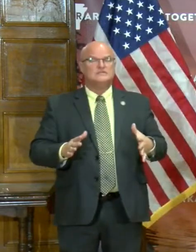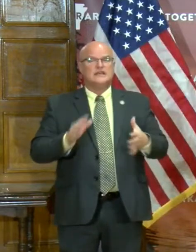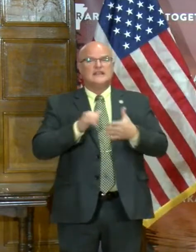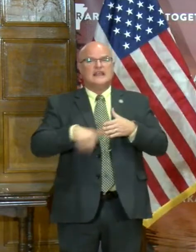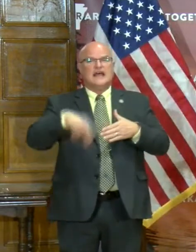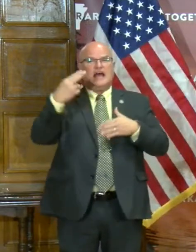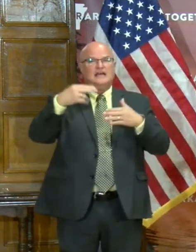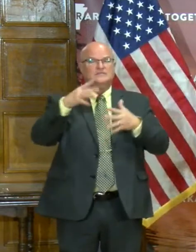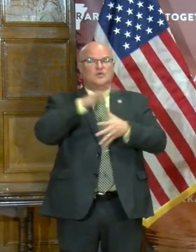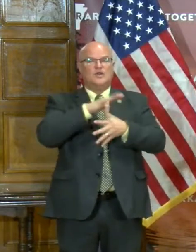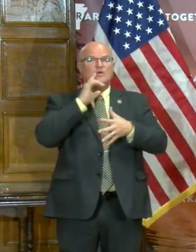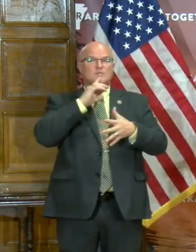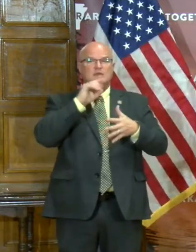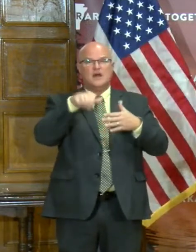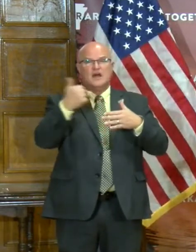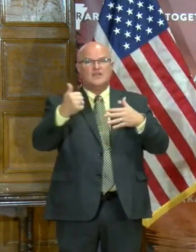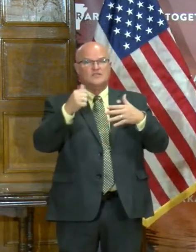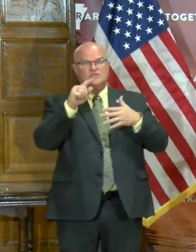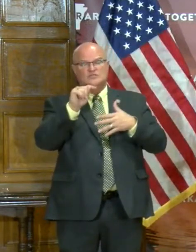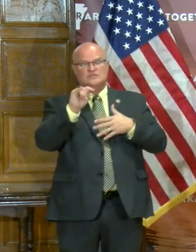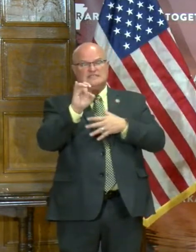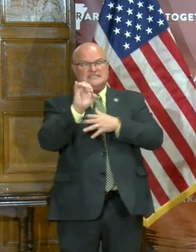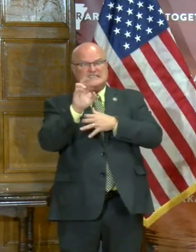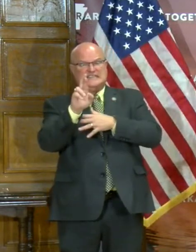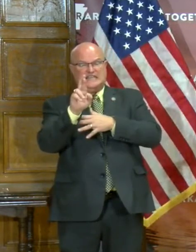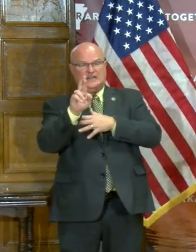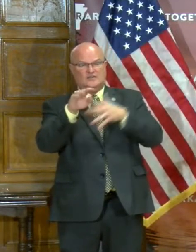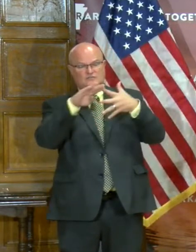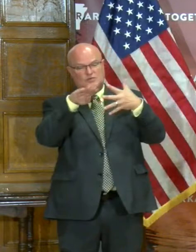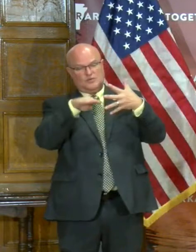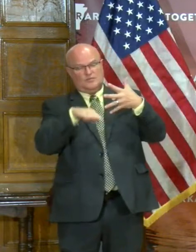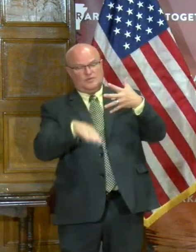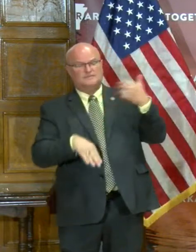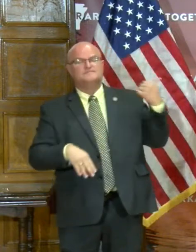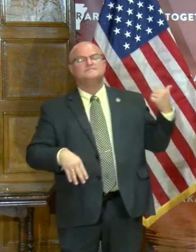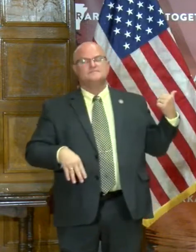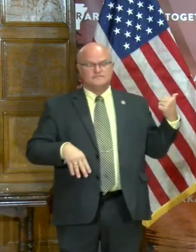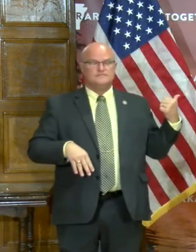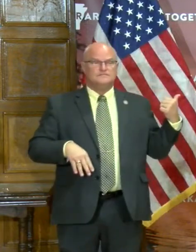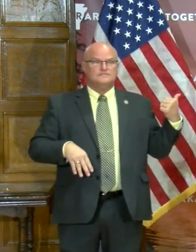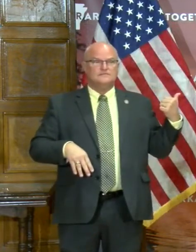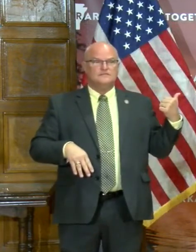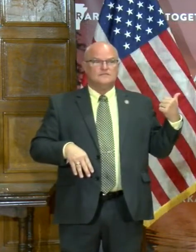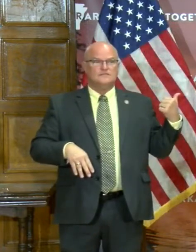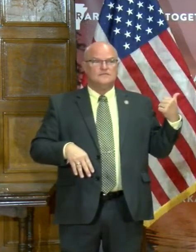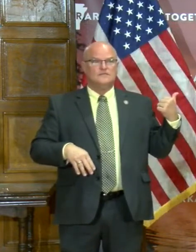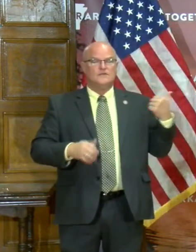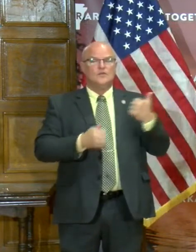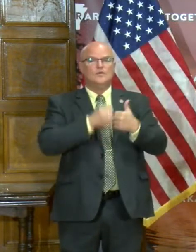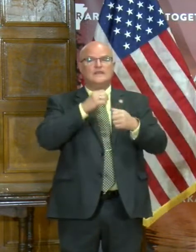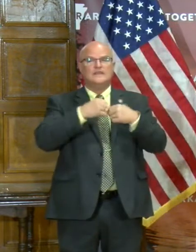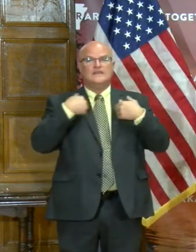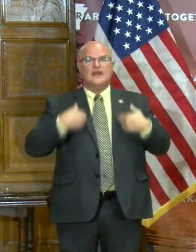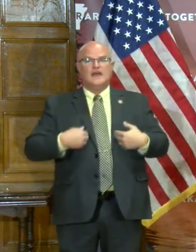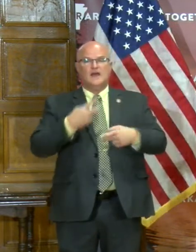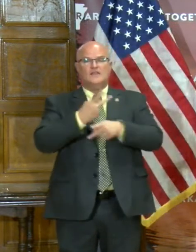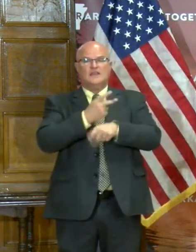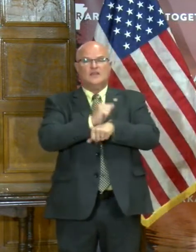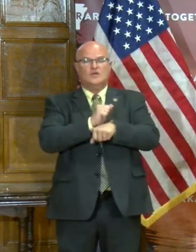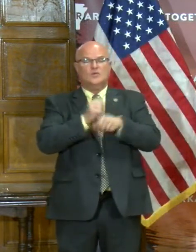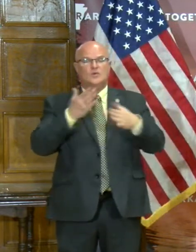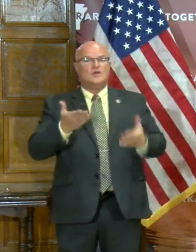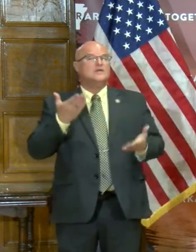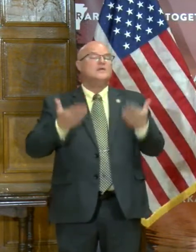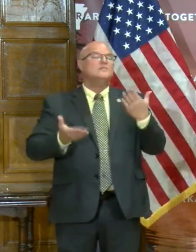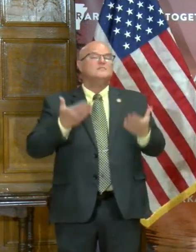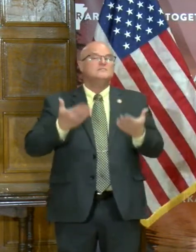that highest priority, but will there be any other tiers underneath that? So within the healthcare workers, there may have to